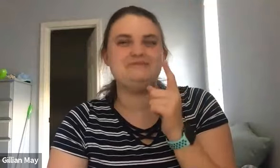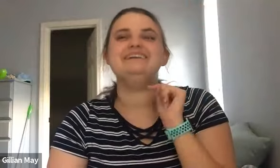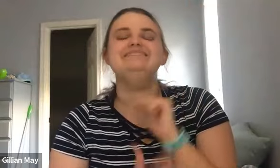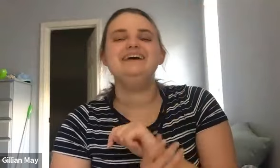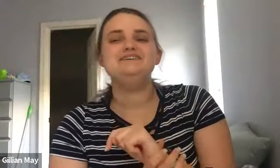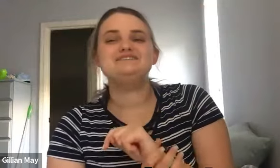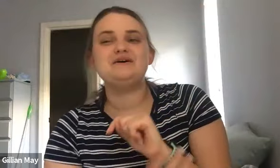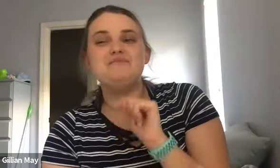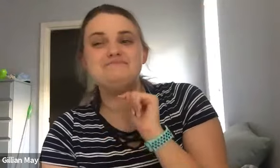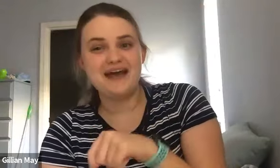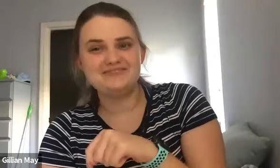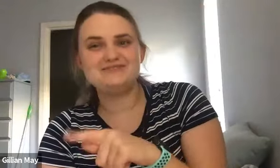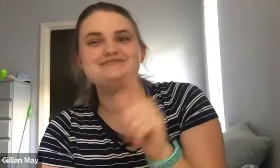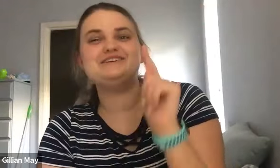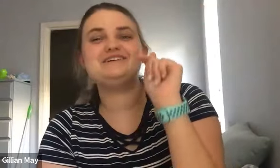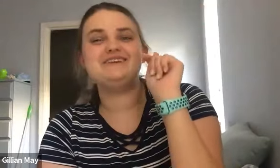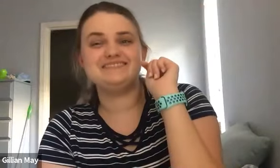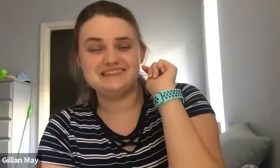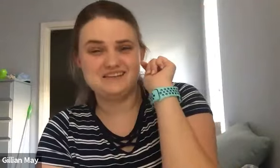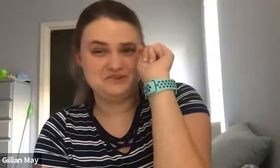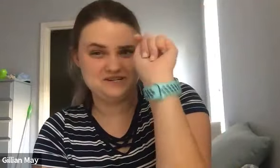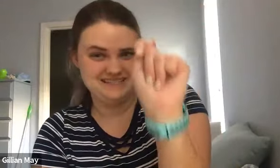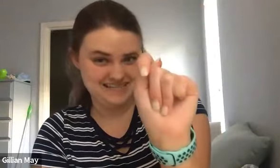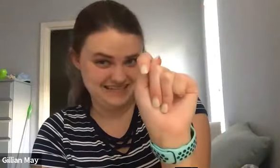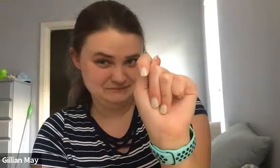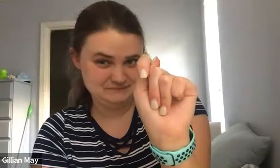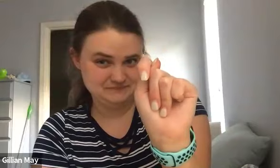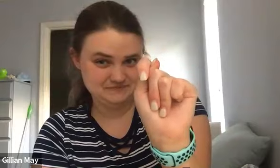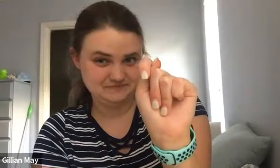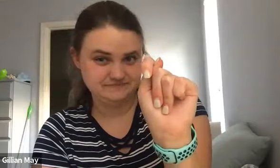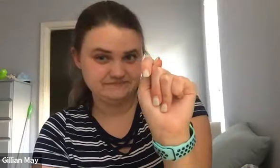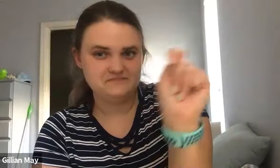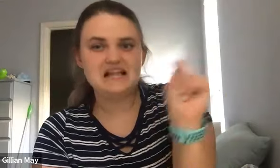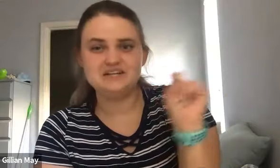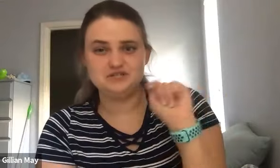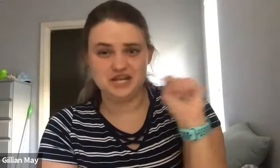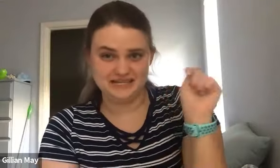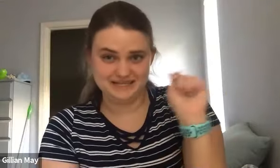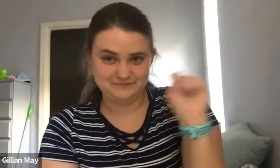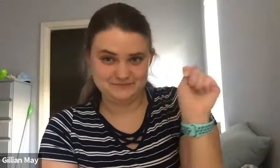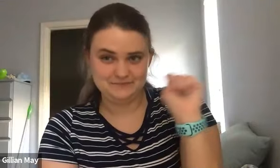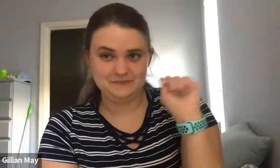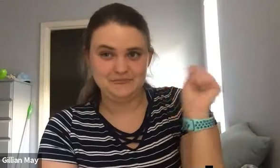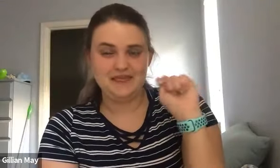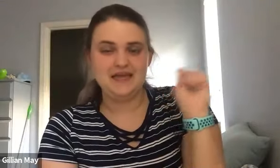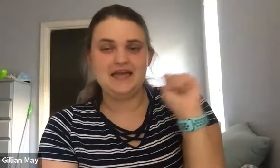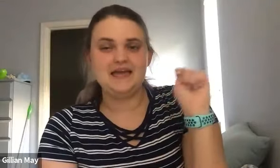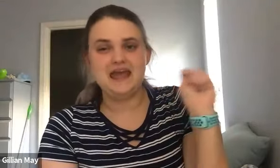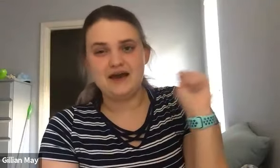one. So bathroom, you're gonna make the sign for a T and you shake it.